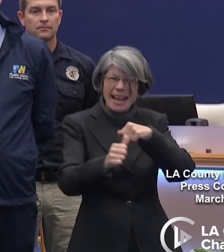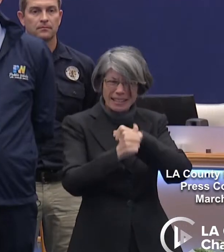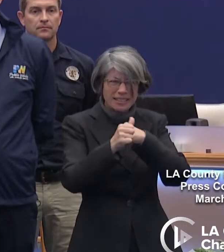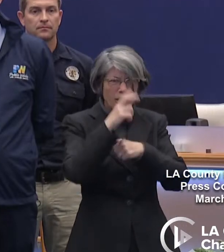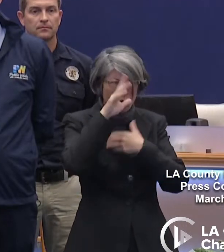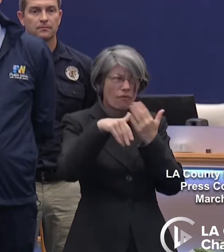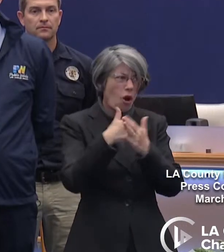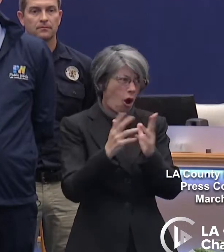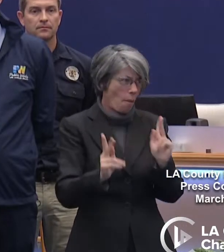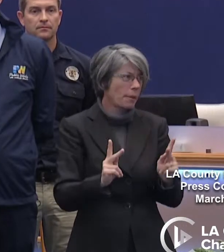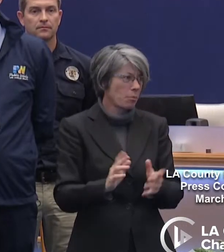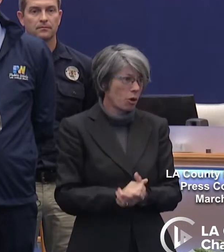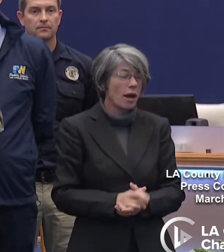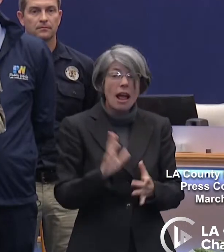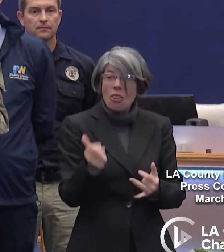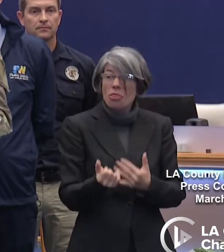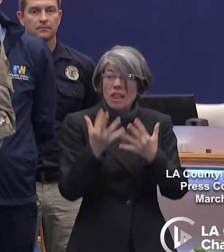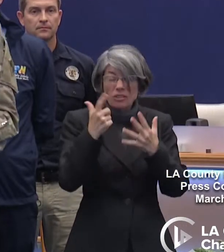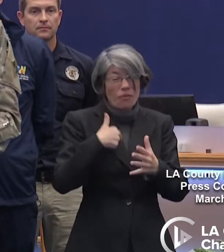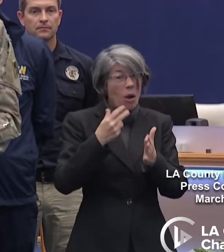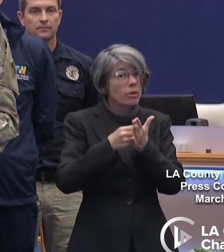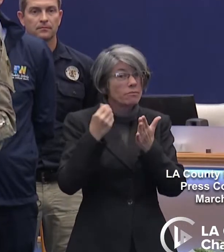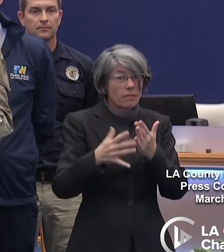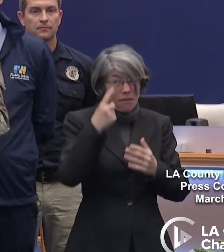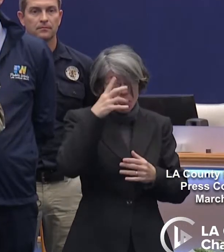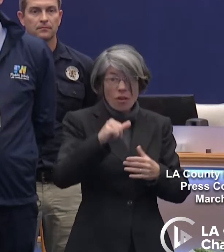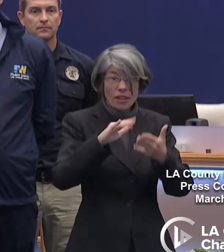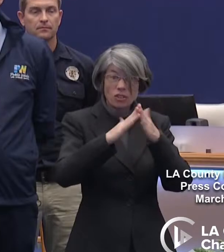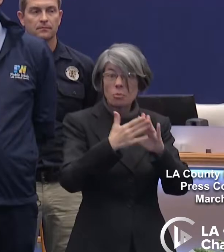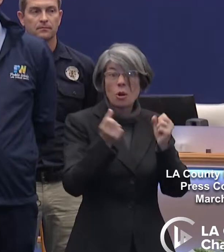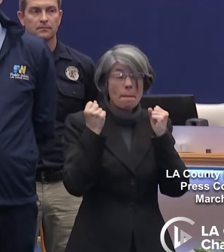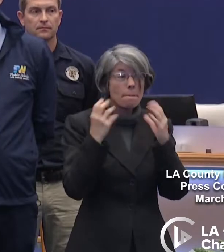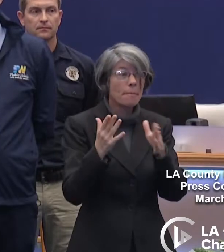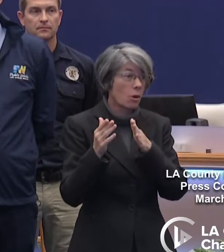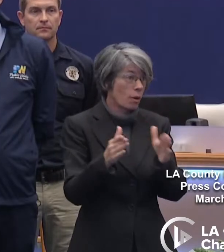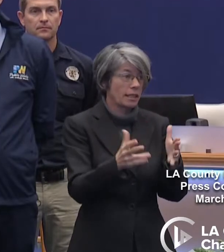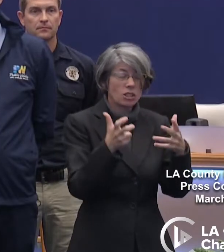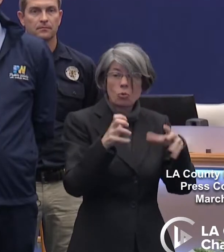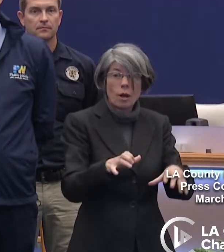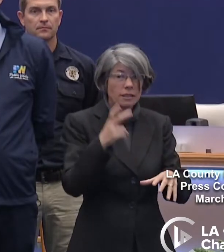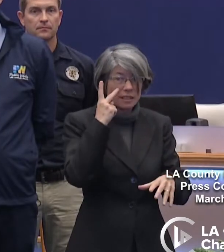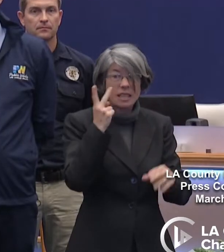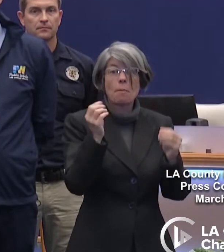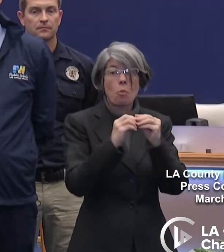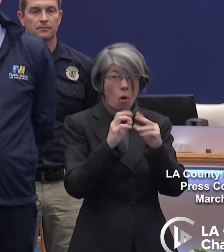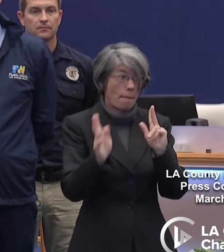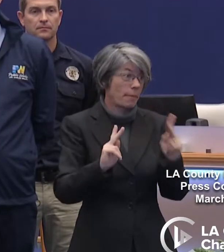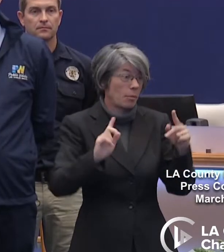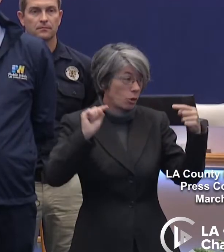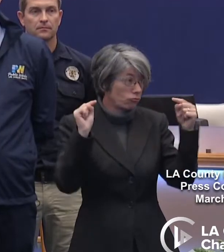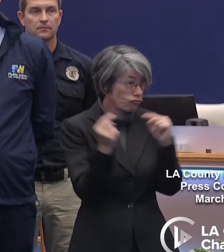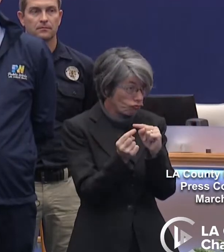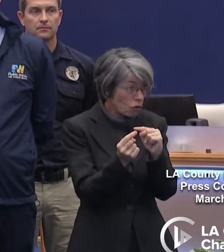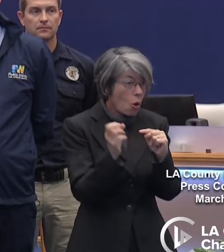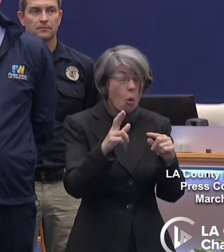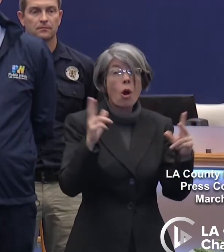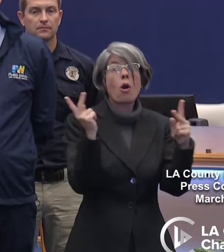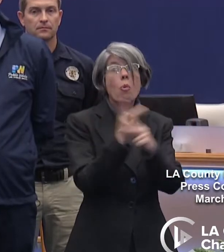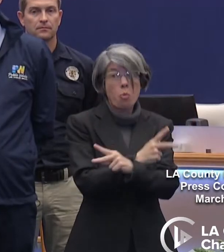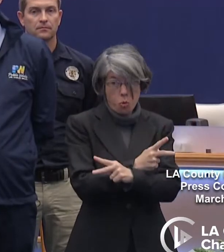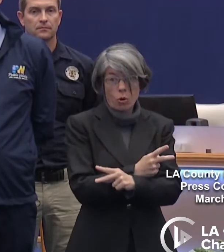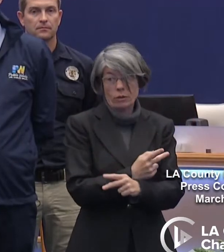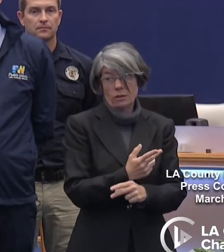all parties. This fire was costly for this community in many ways, and we do not want to see anyone else injured or